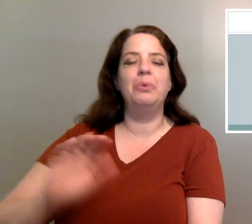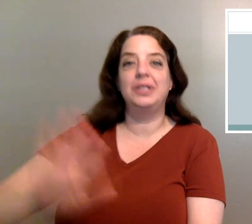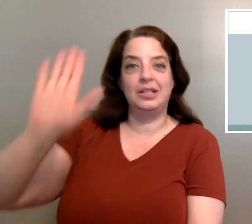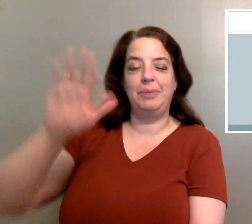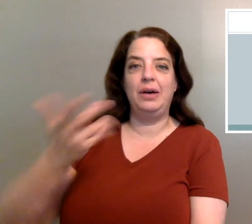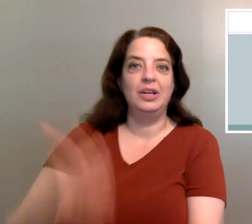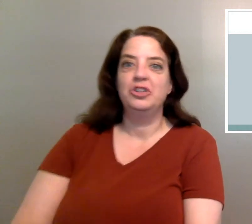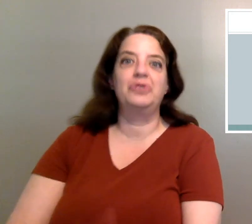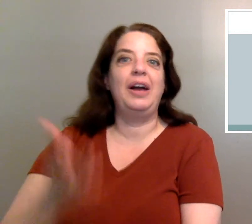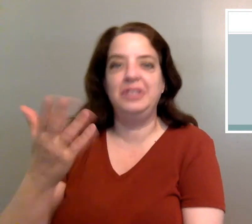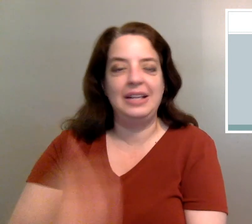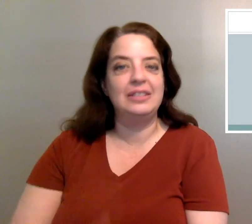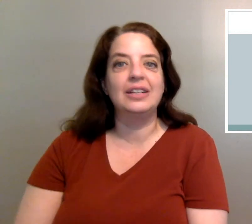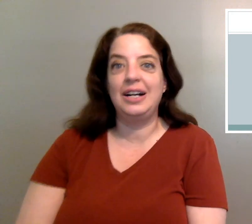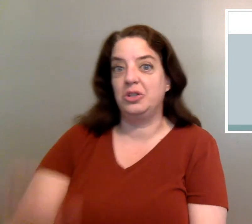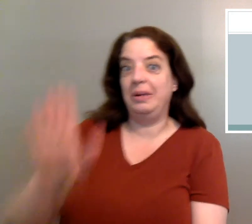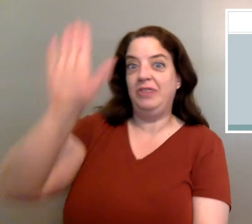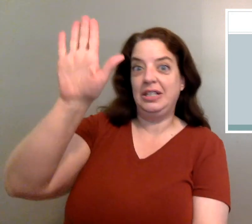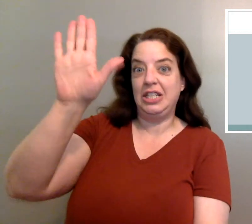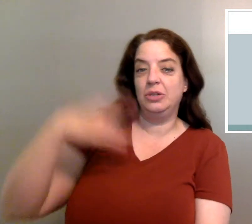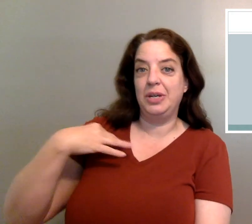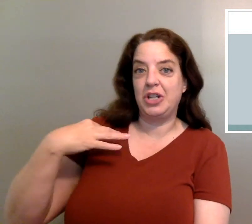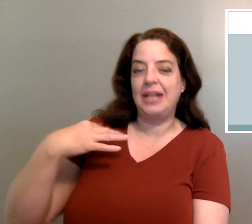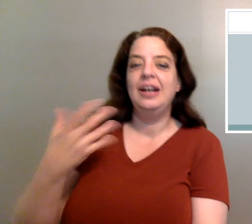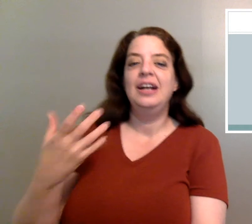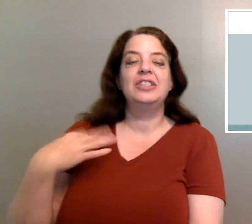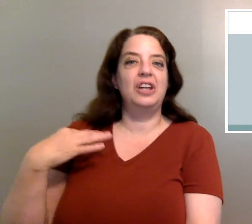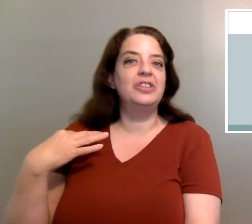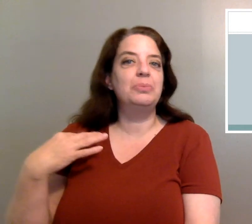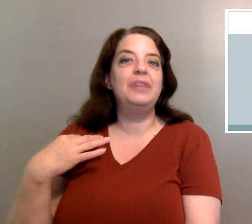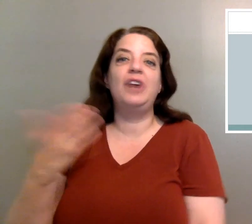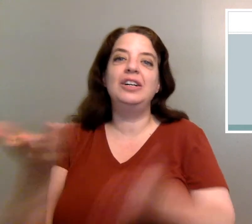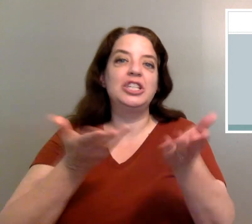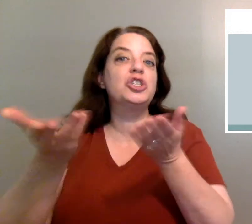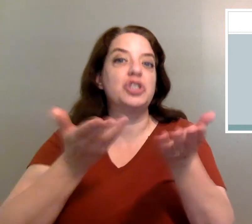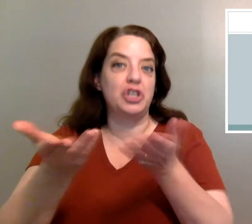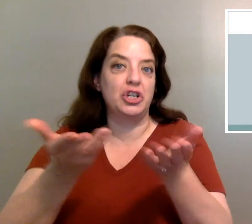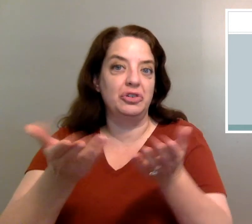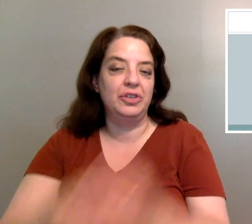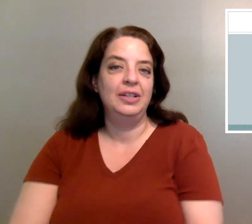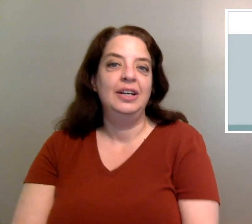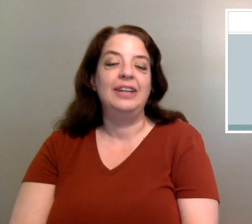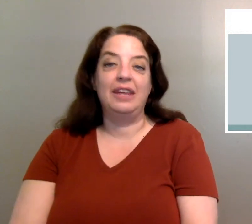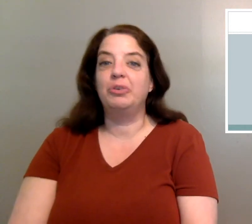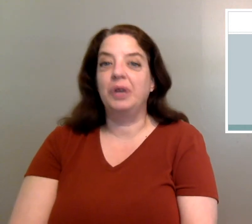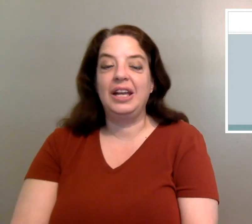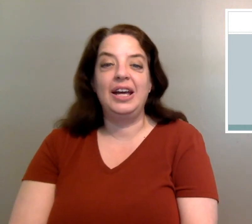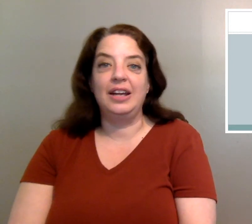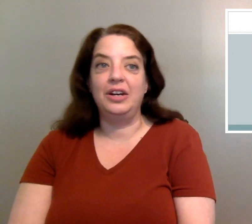talked about survival signs in a classroom, right? Volunteer to raise your hand. This can also be volunteer to serve. Like if you're working at a